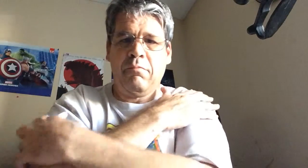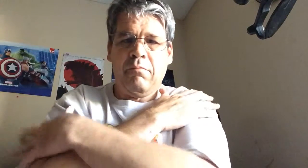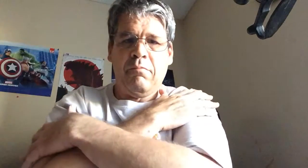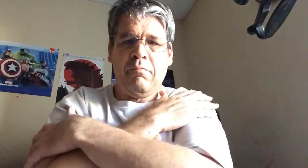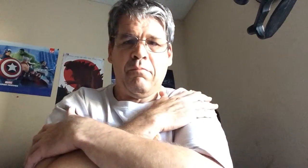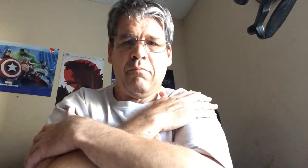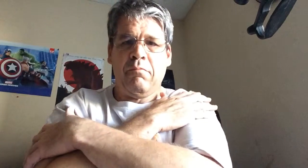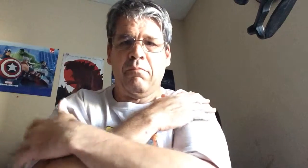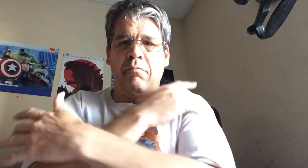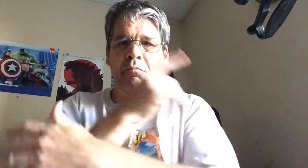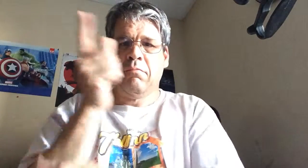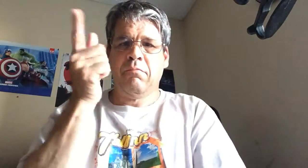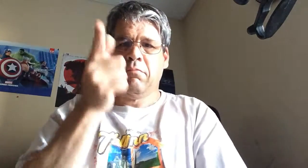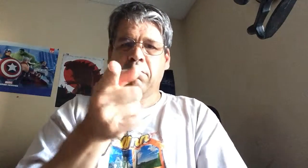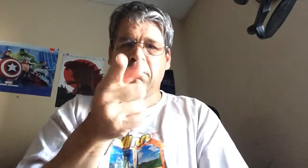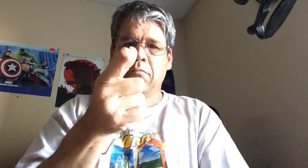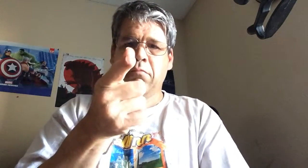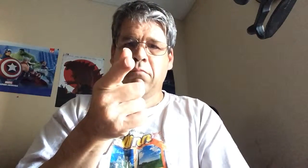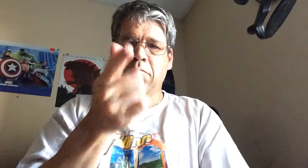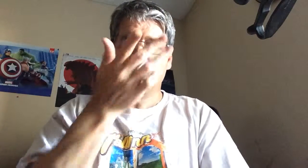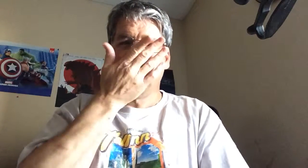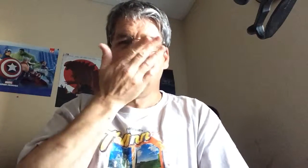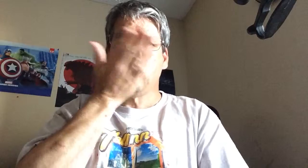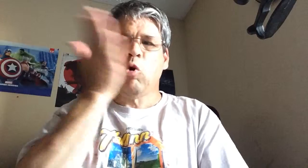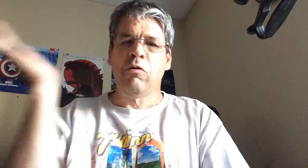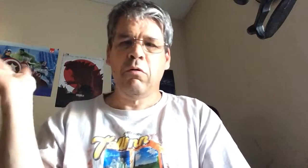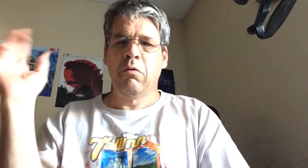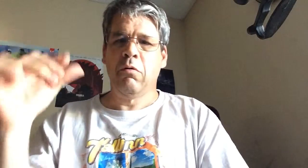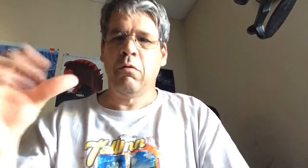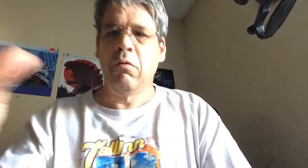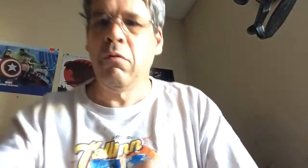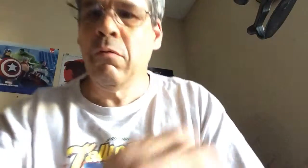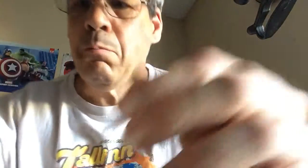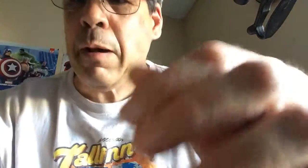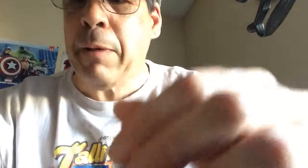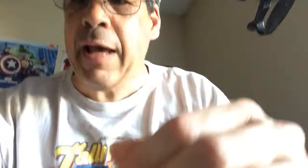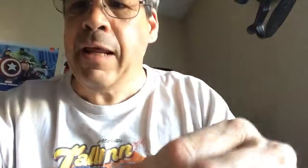Bye-bye.